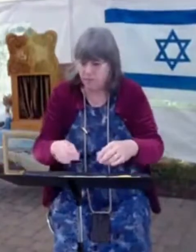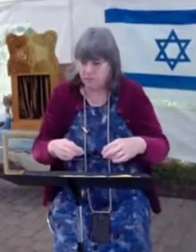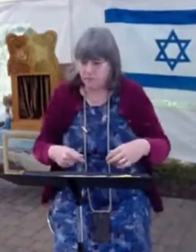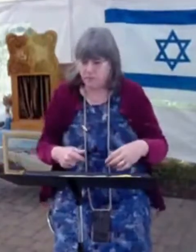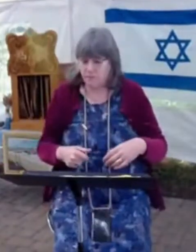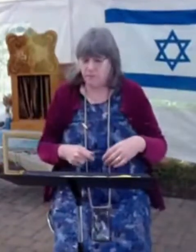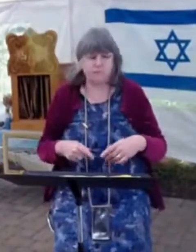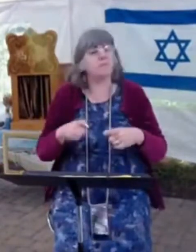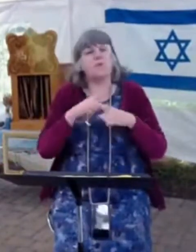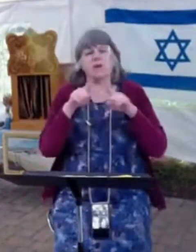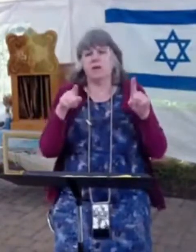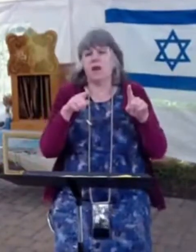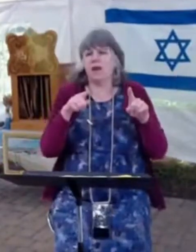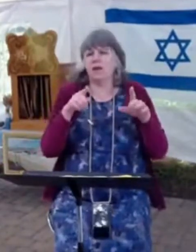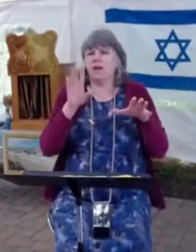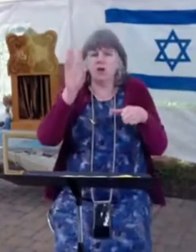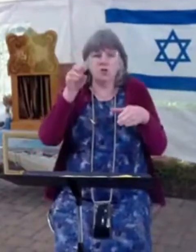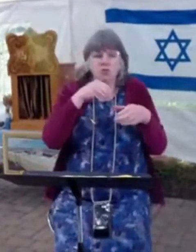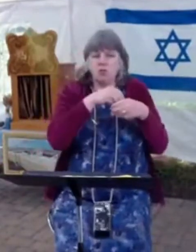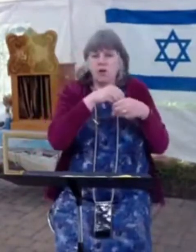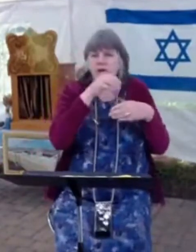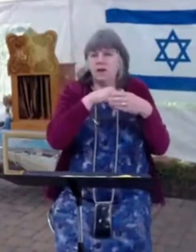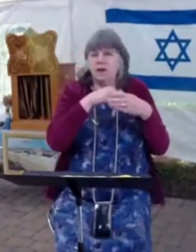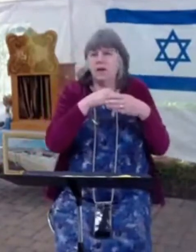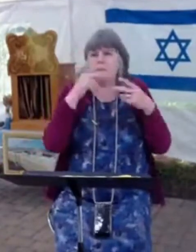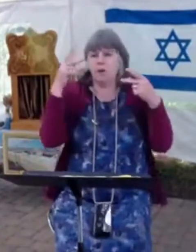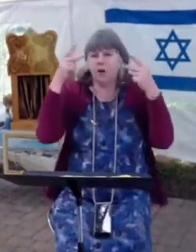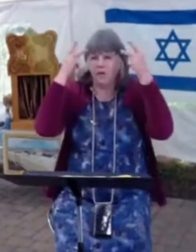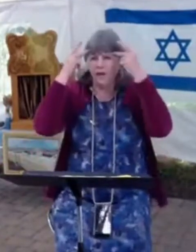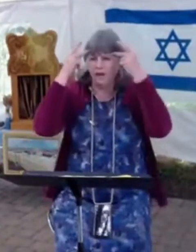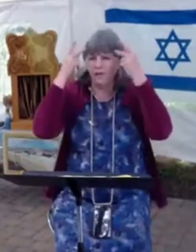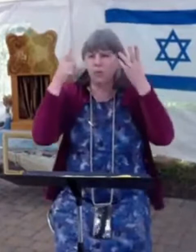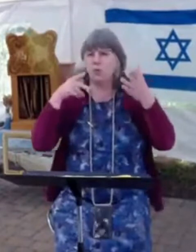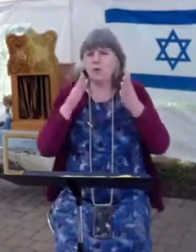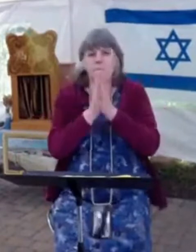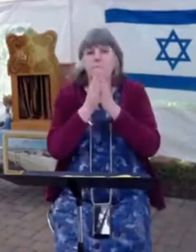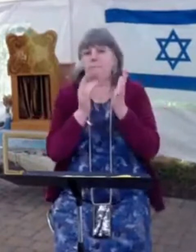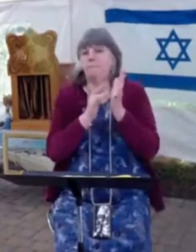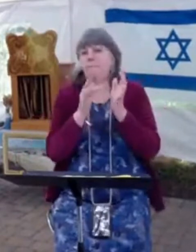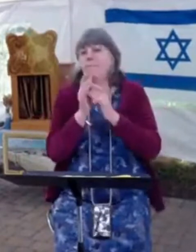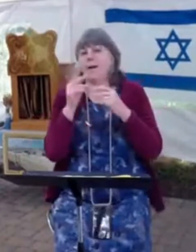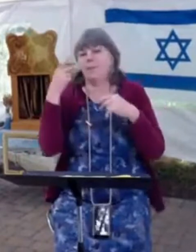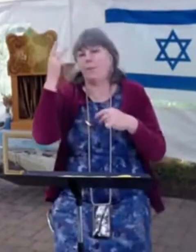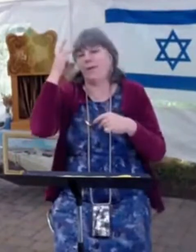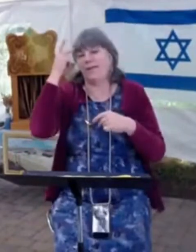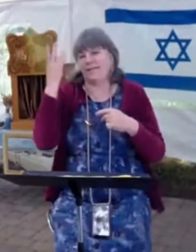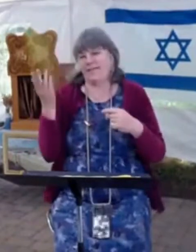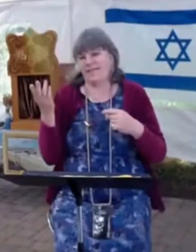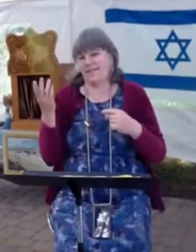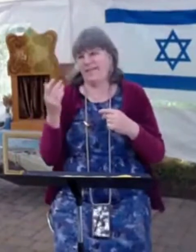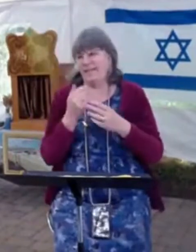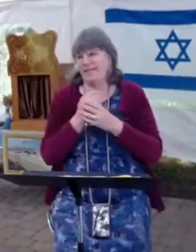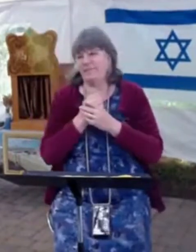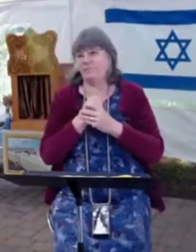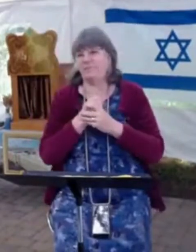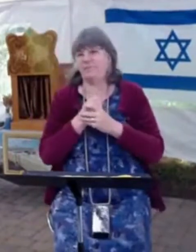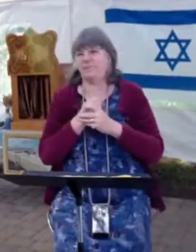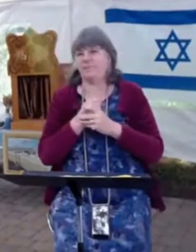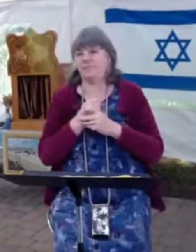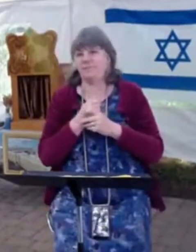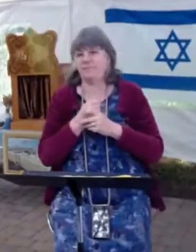involve ourselves with the politics outside. We do Bible politics. Bible as politics, yeah.